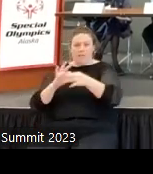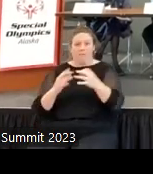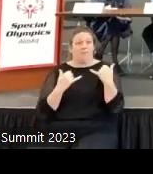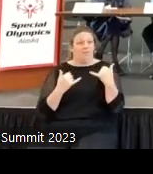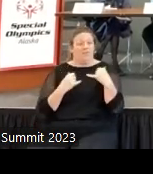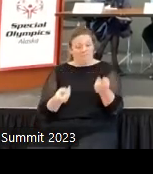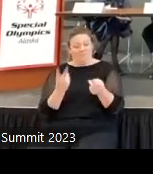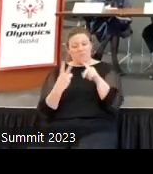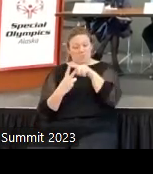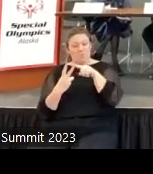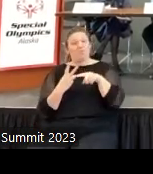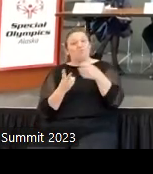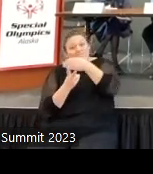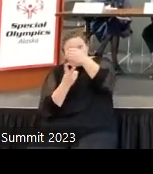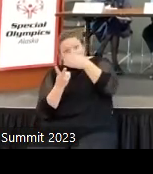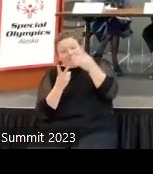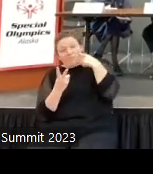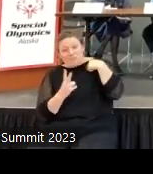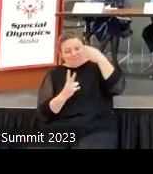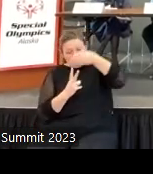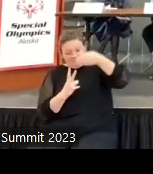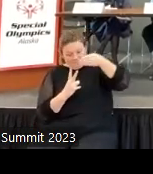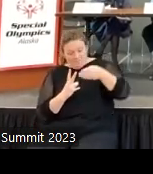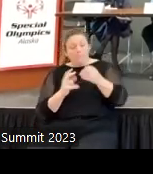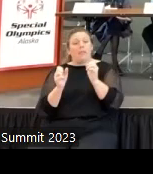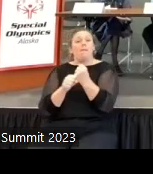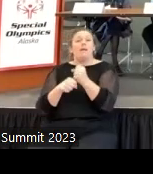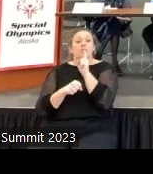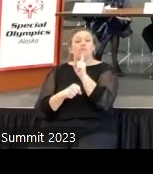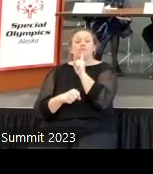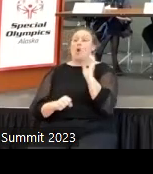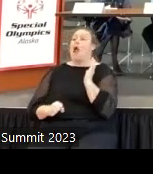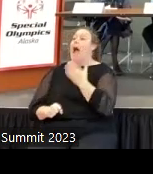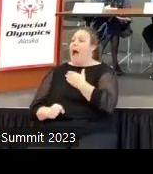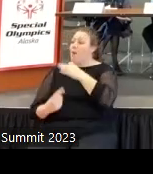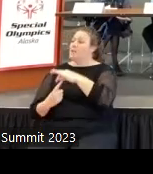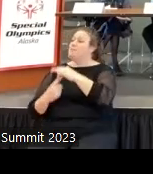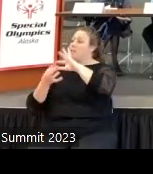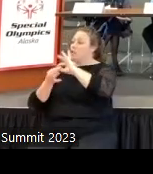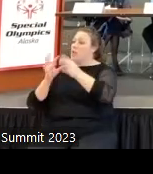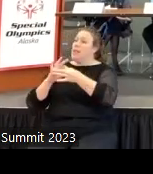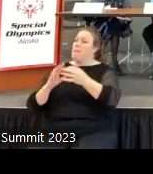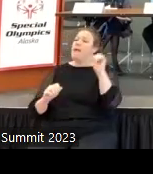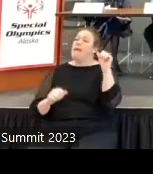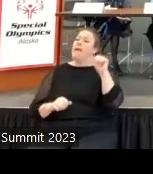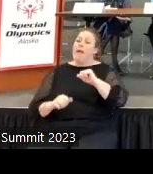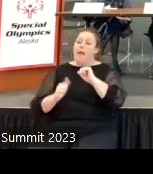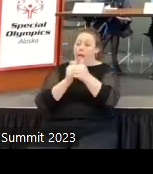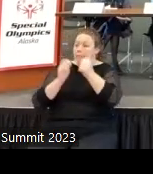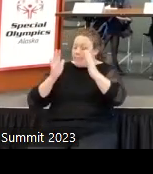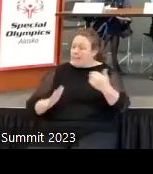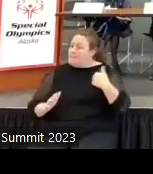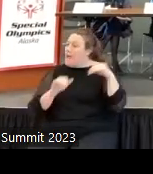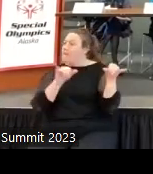priorities: to make sure that our athletes have the same opportunities as anyone else. The right to